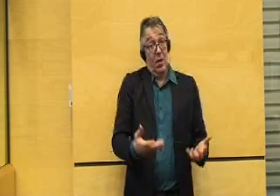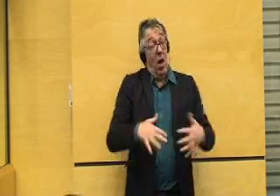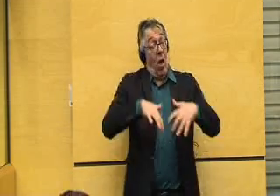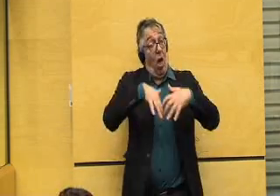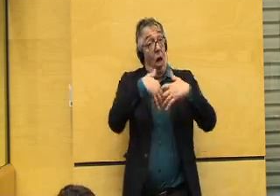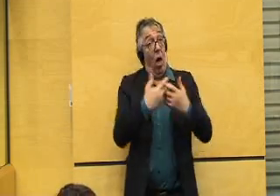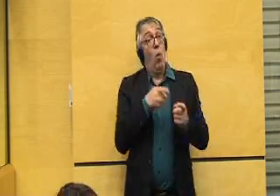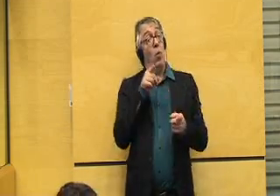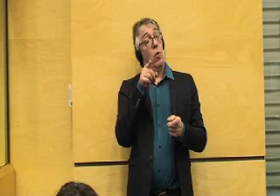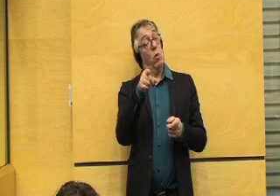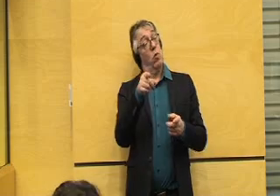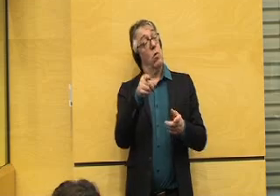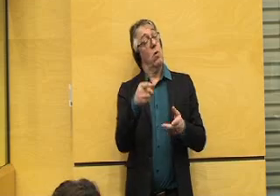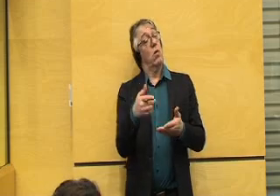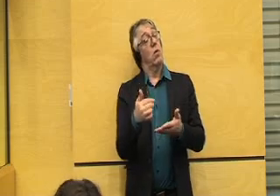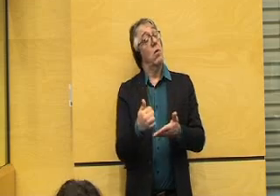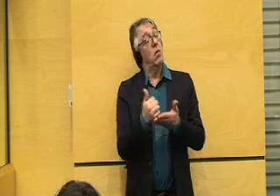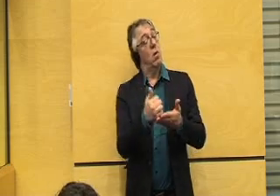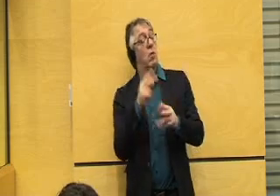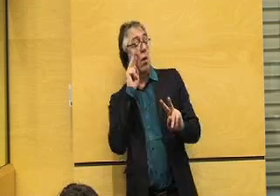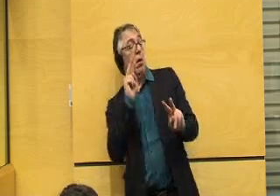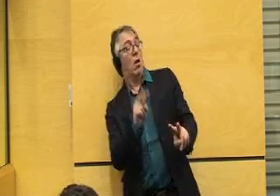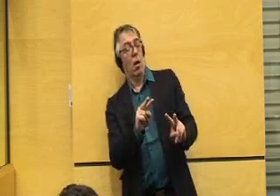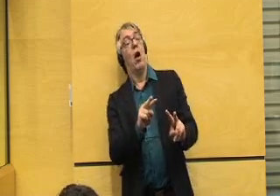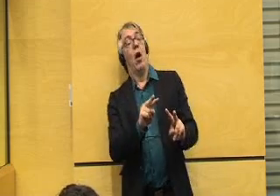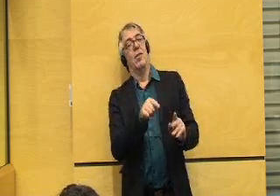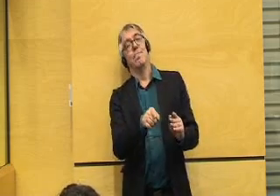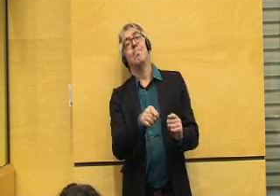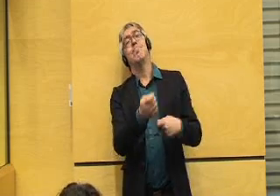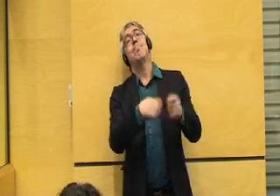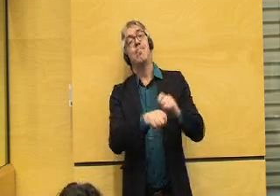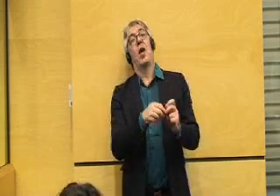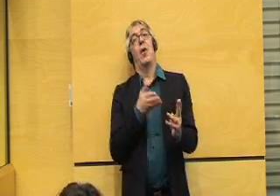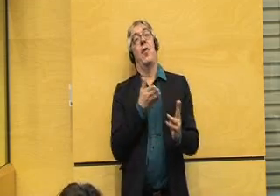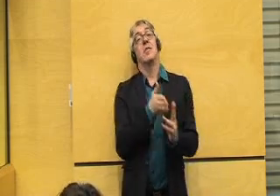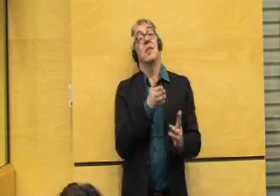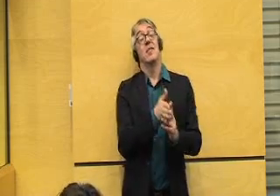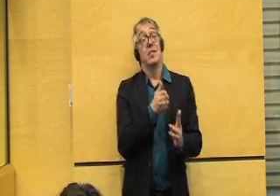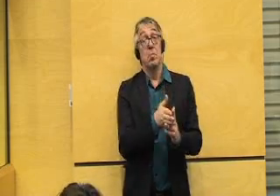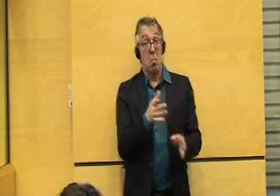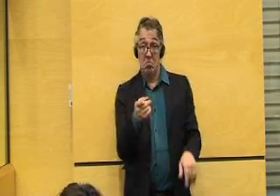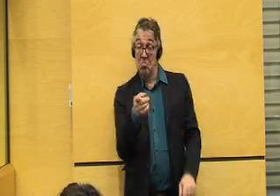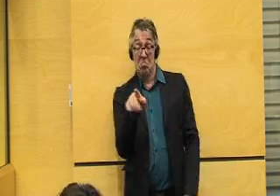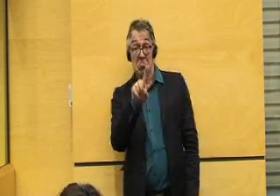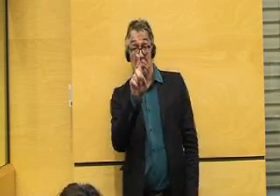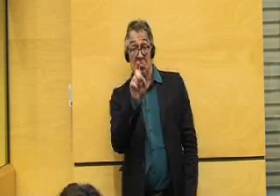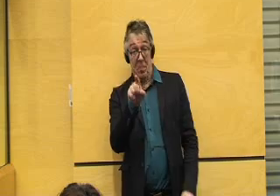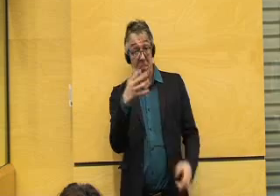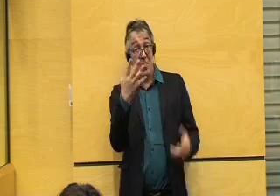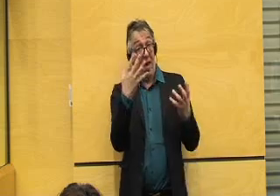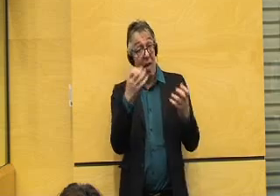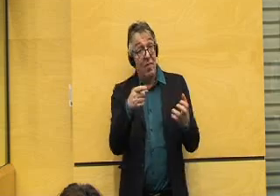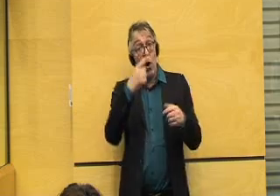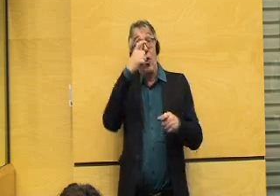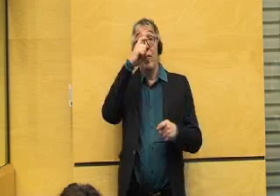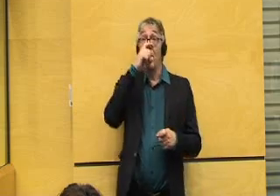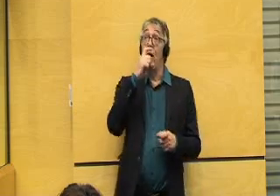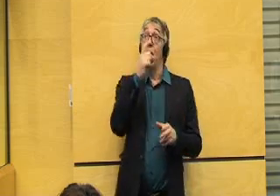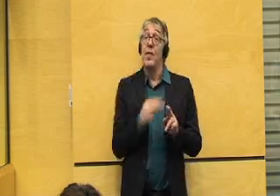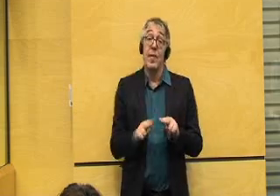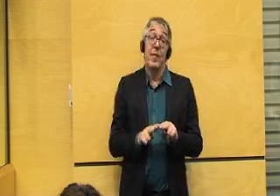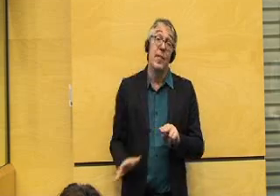but also internationals and visitors. Do you have a national accessibility